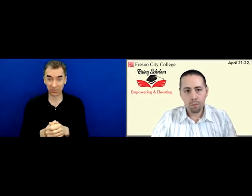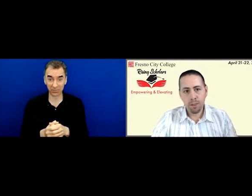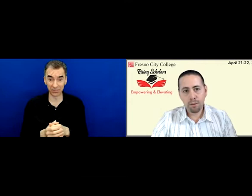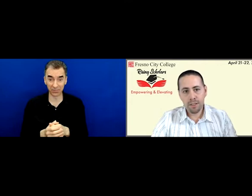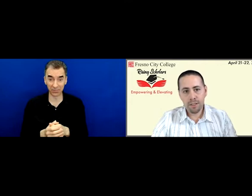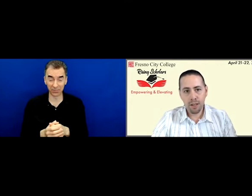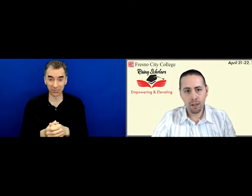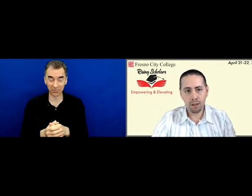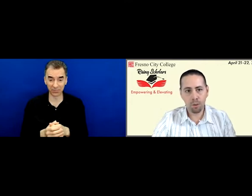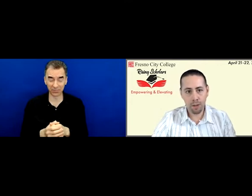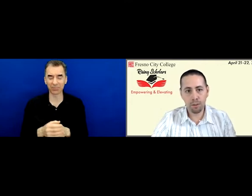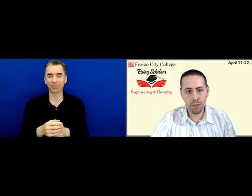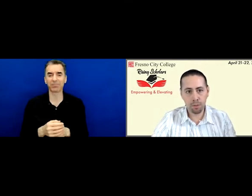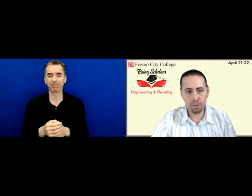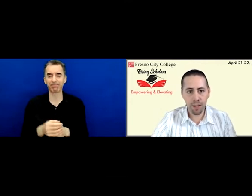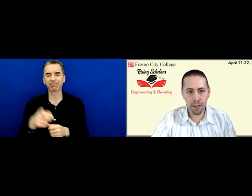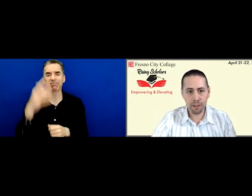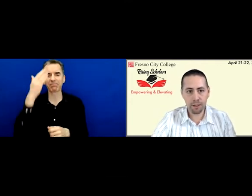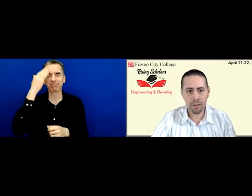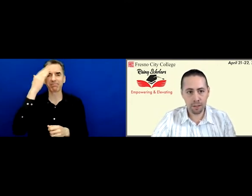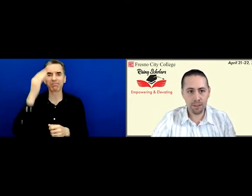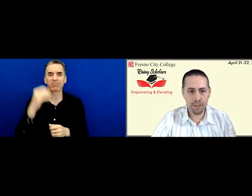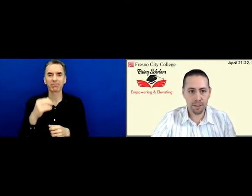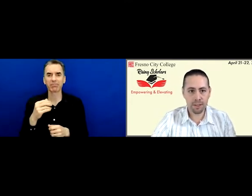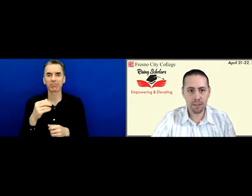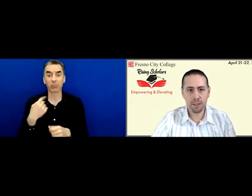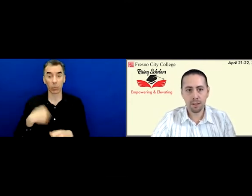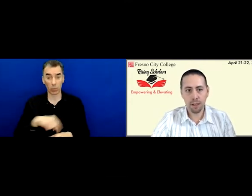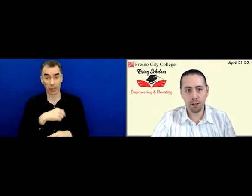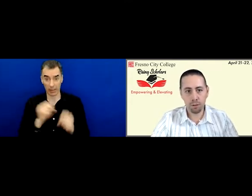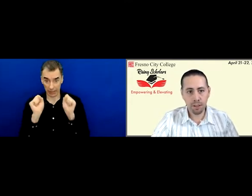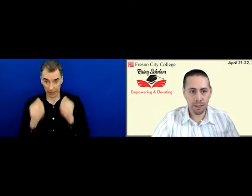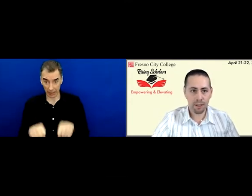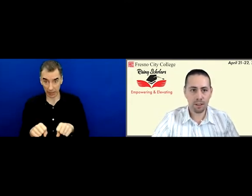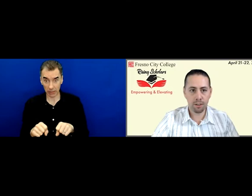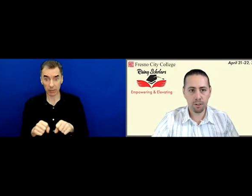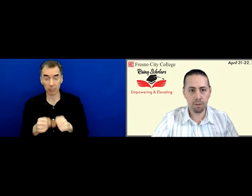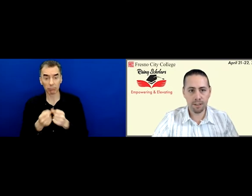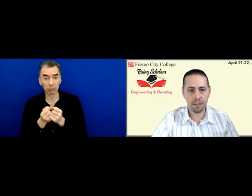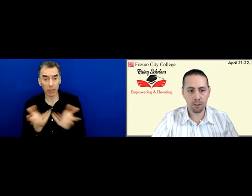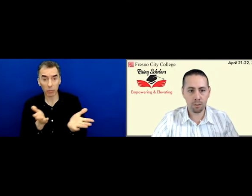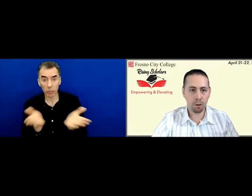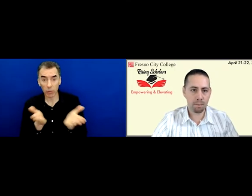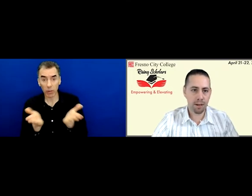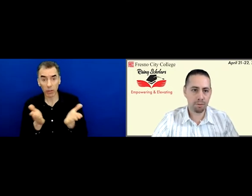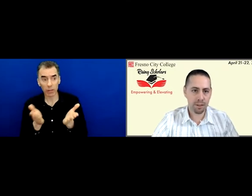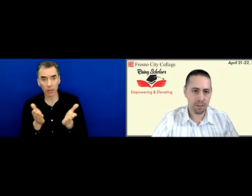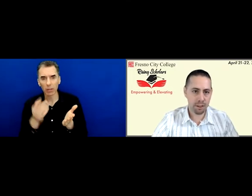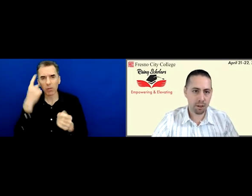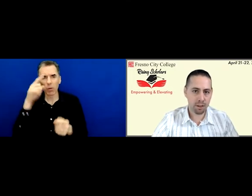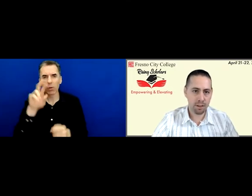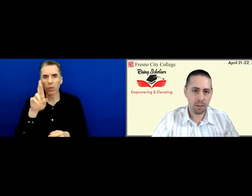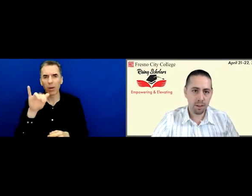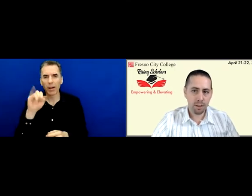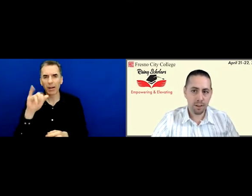One of the reasons we're able to provide services that are unique to the Rising Scholars Program at Fresno